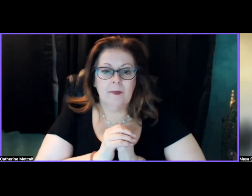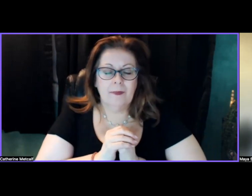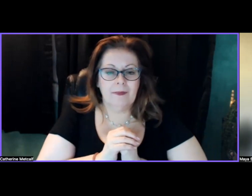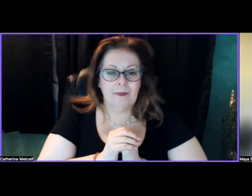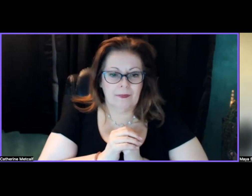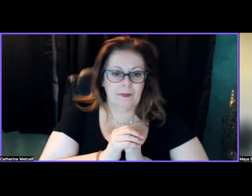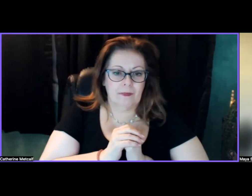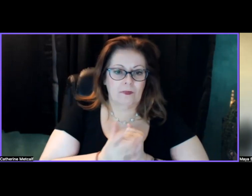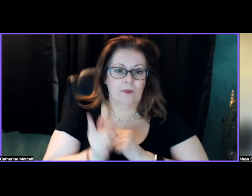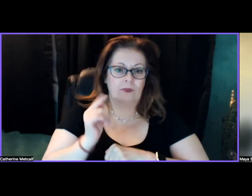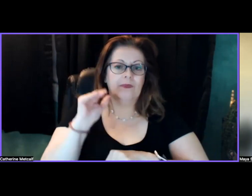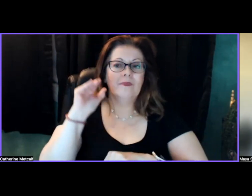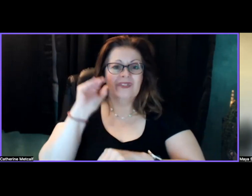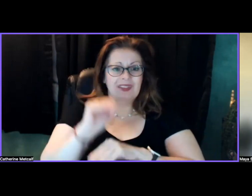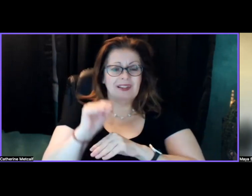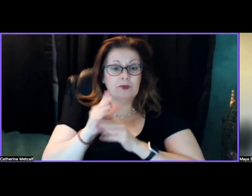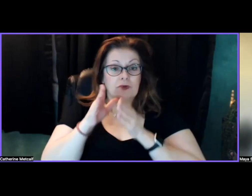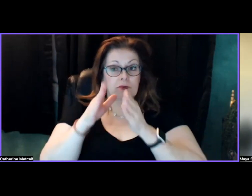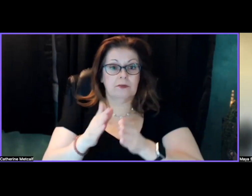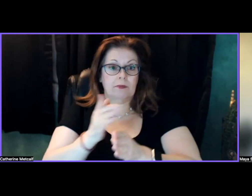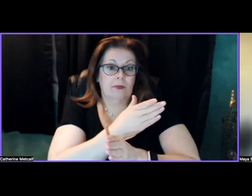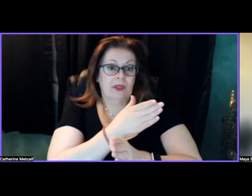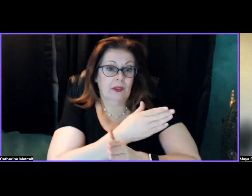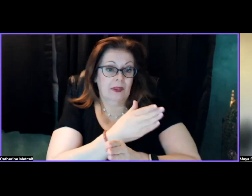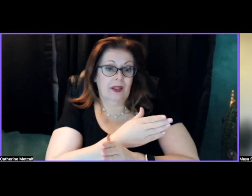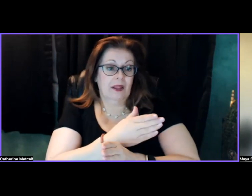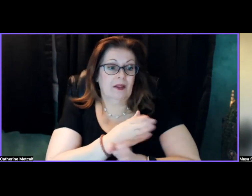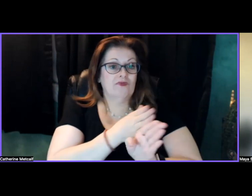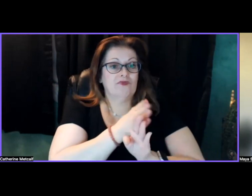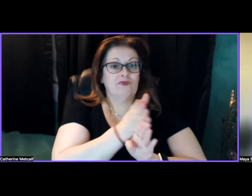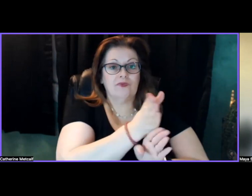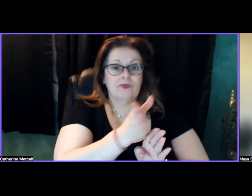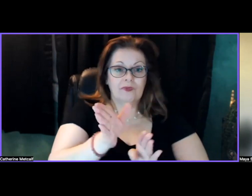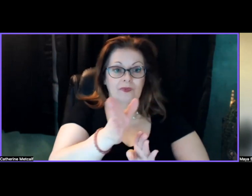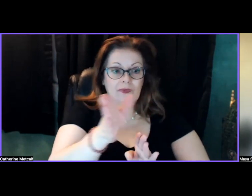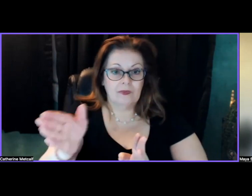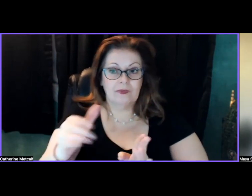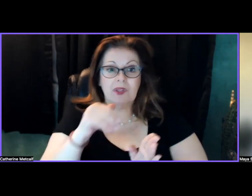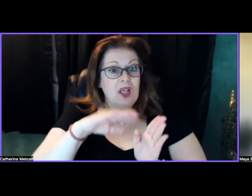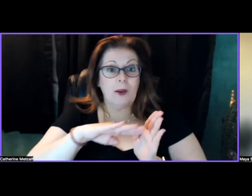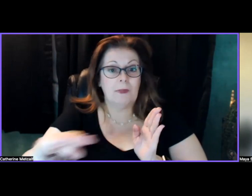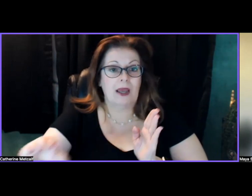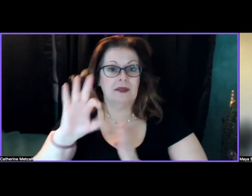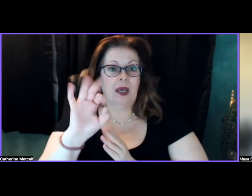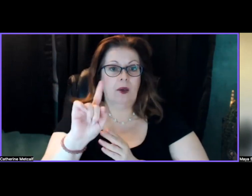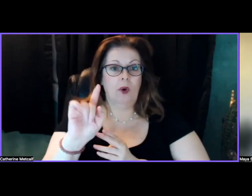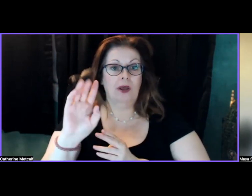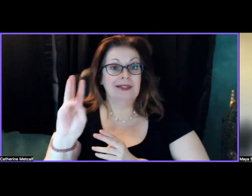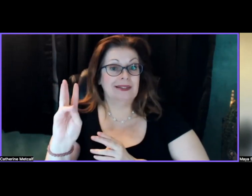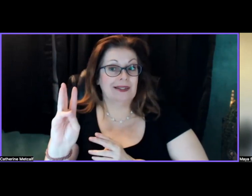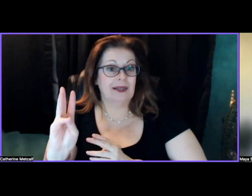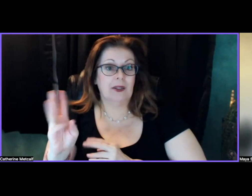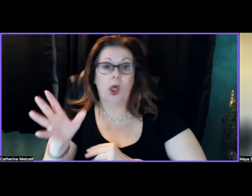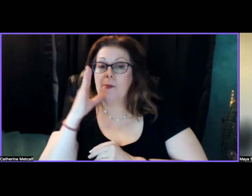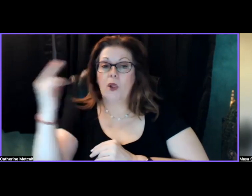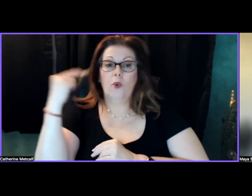One night the street is to the left, the next its artery is repaved. 916, my mother watches me in the bathroom, the